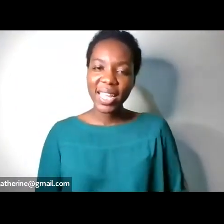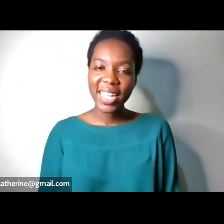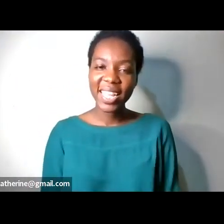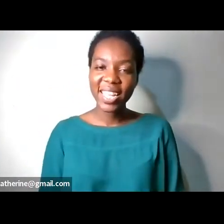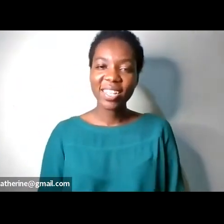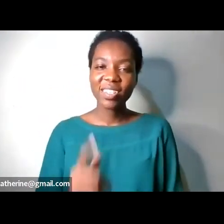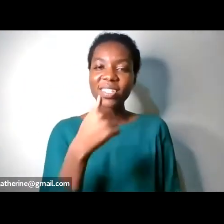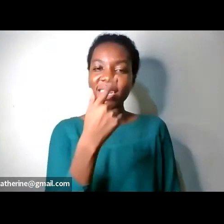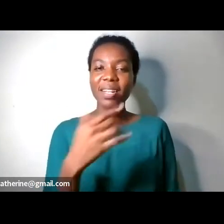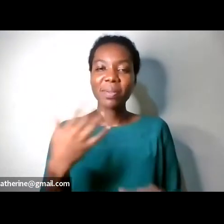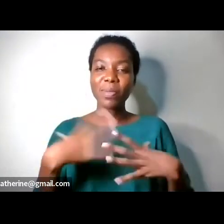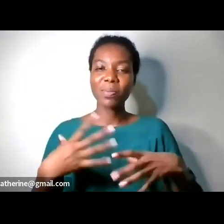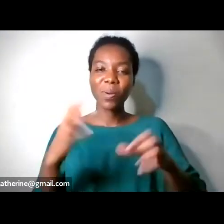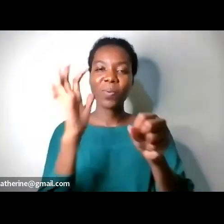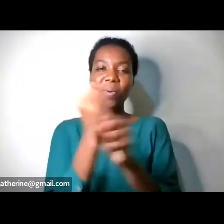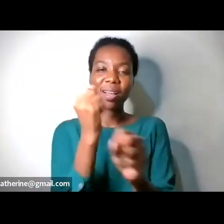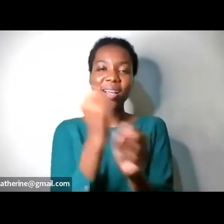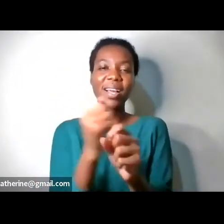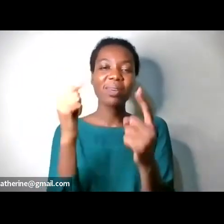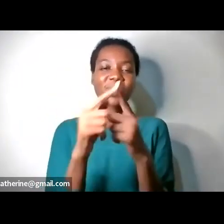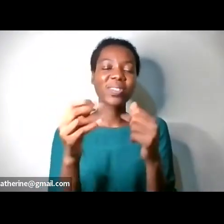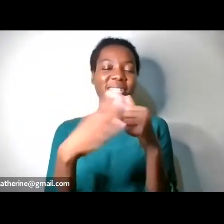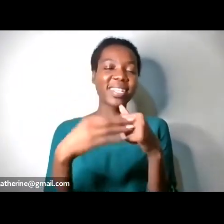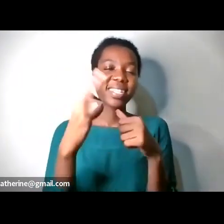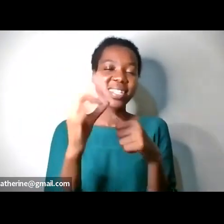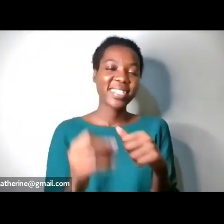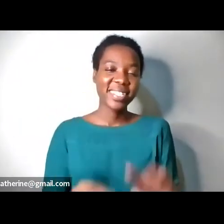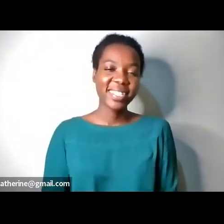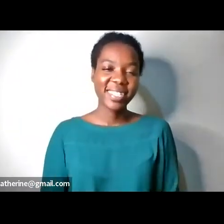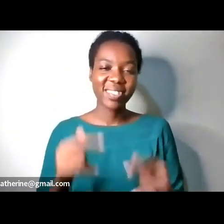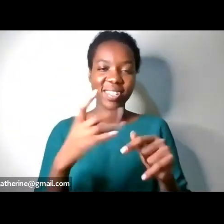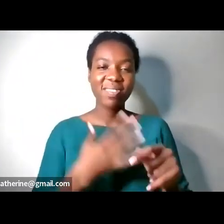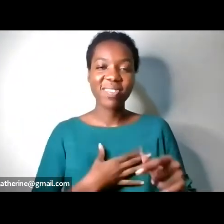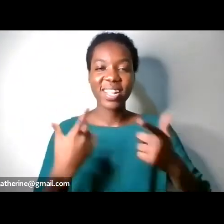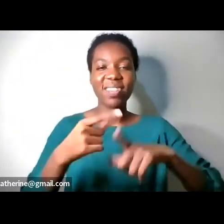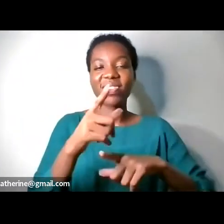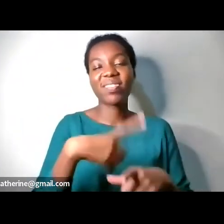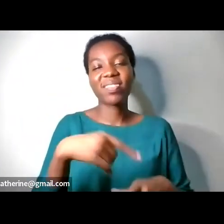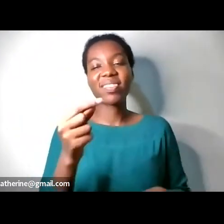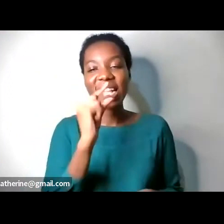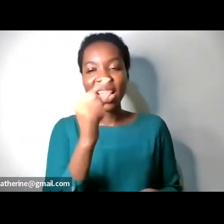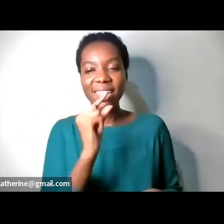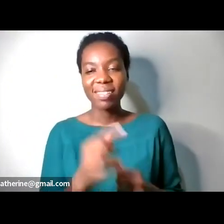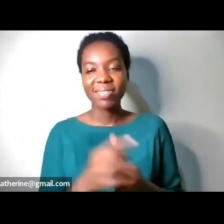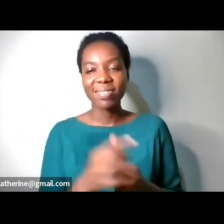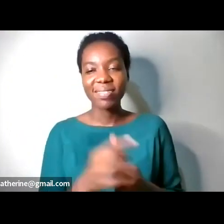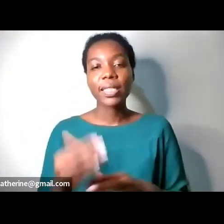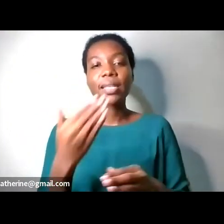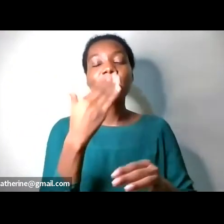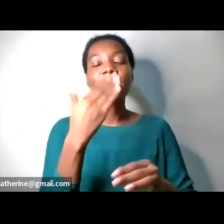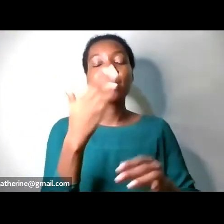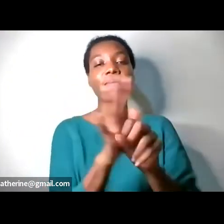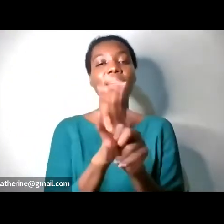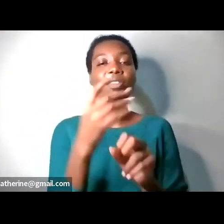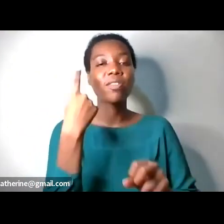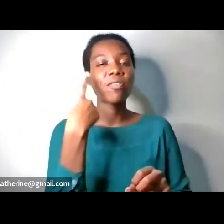people that you are working until 9:30. Yeah, today I will allow you to go and take your cup of tea. And thank you, Brian Musisi from